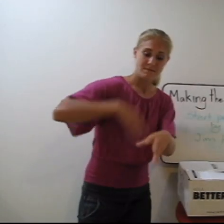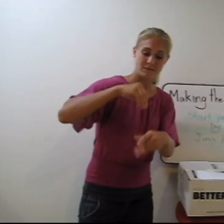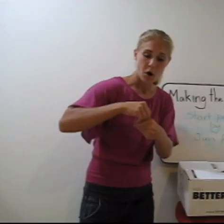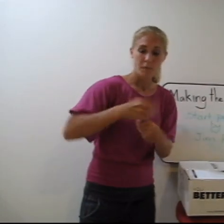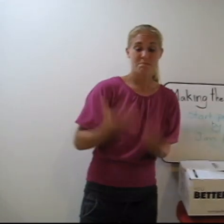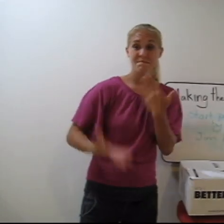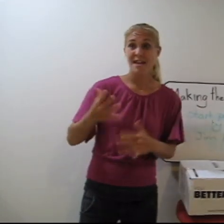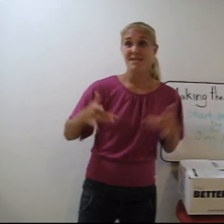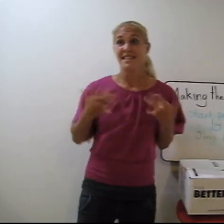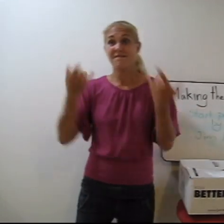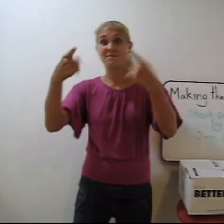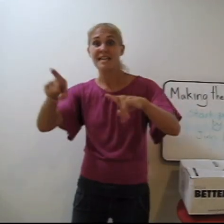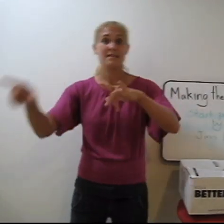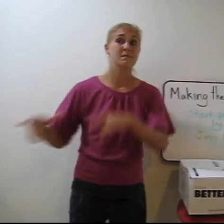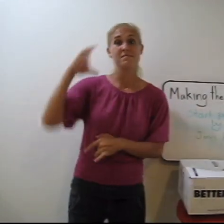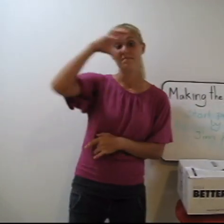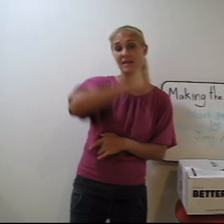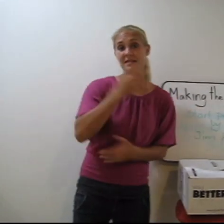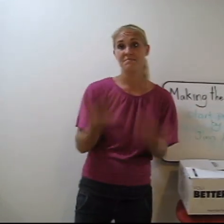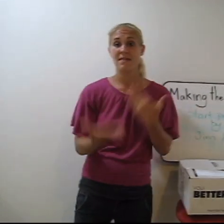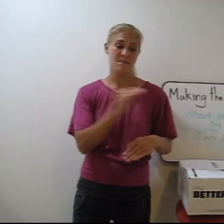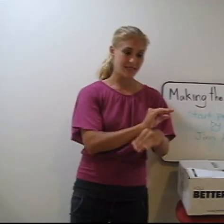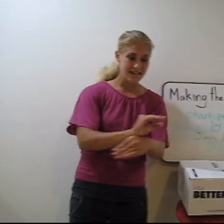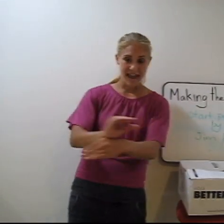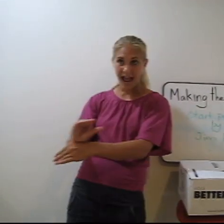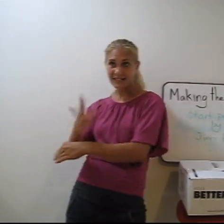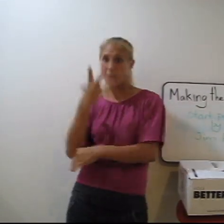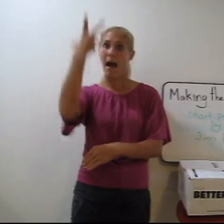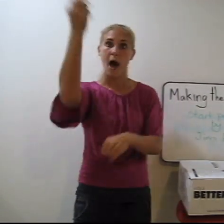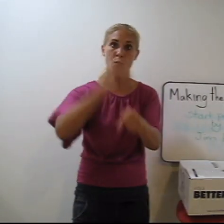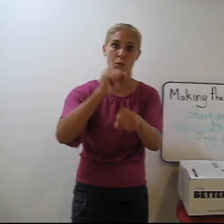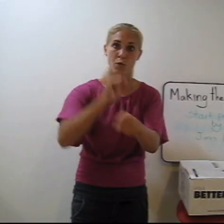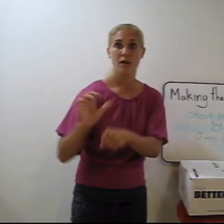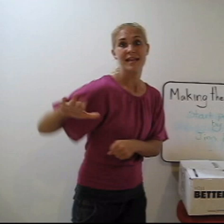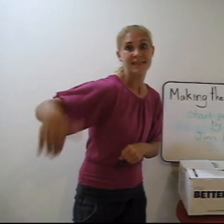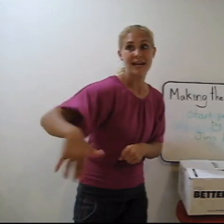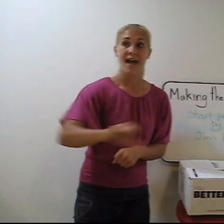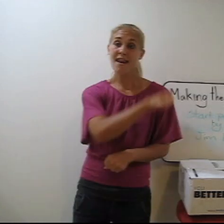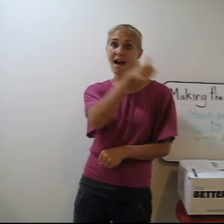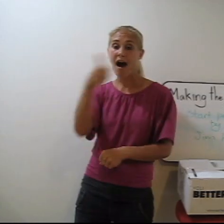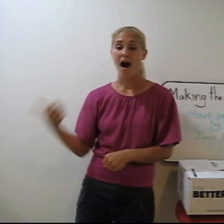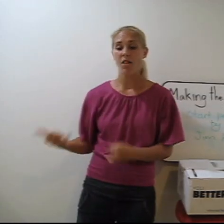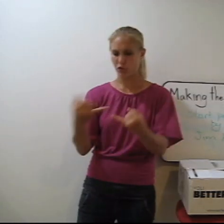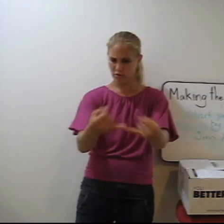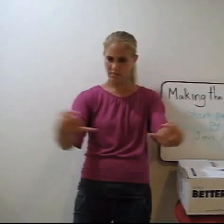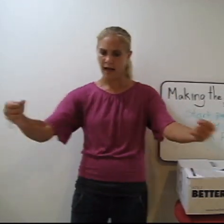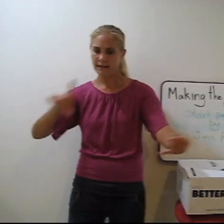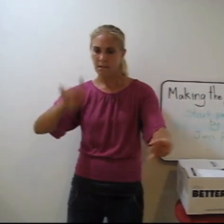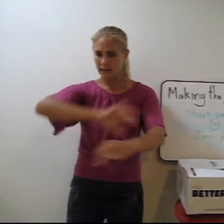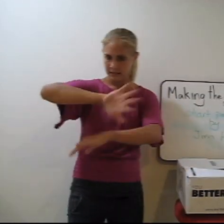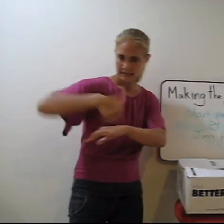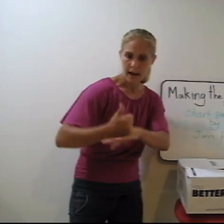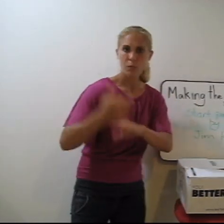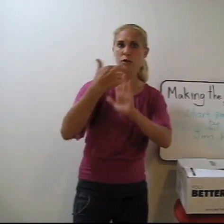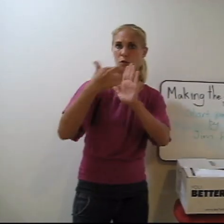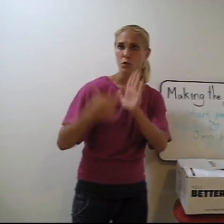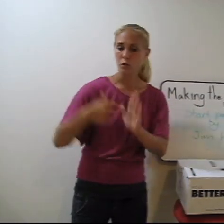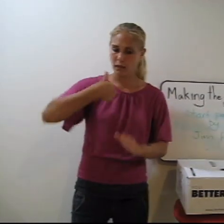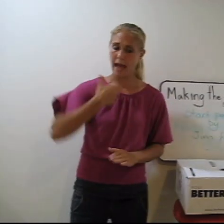have to miss, some evenings you might be out late, and some other boundaries that you need to set inside the home when you are quote-unquote watering